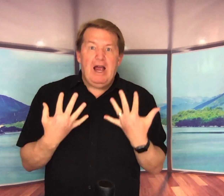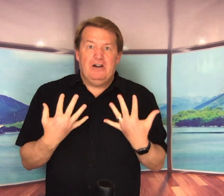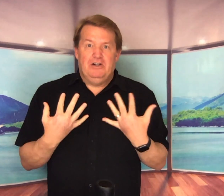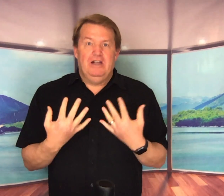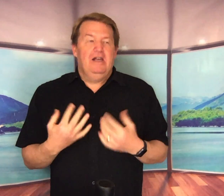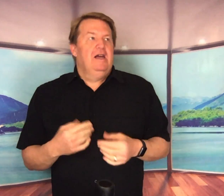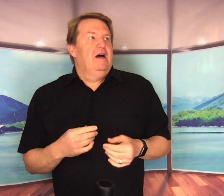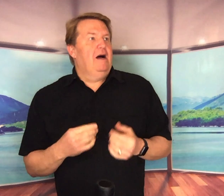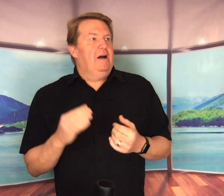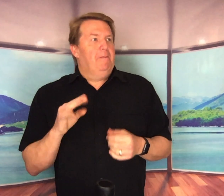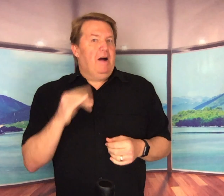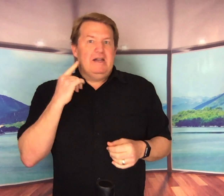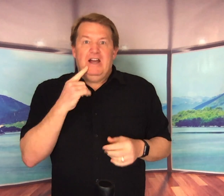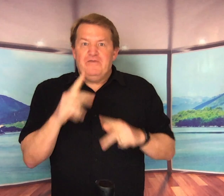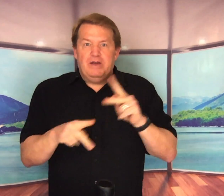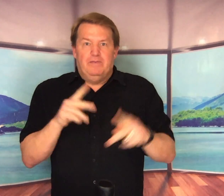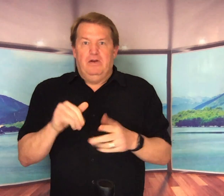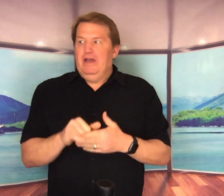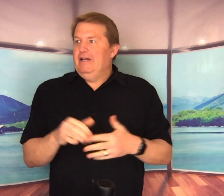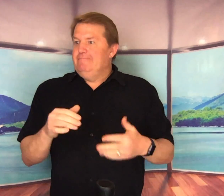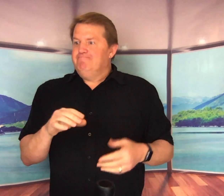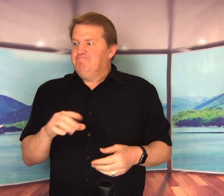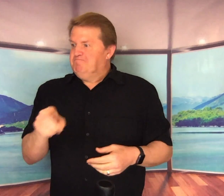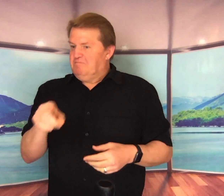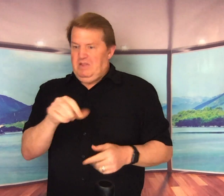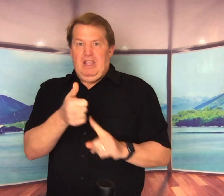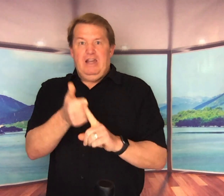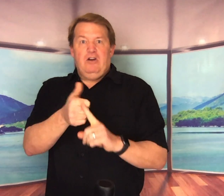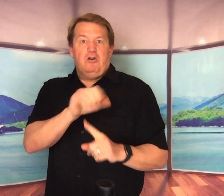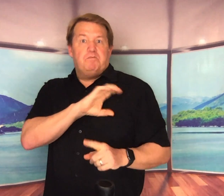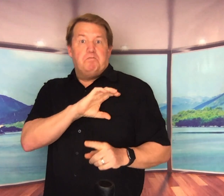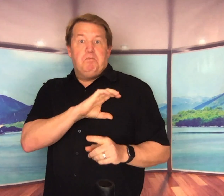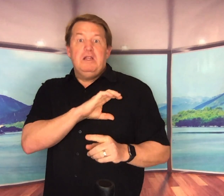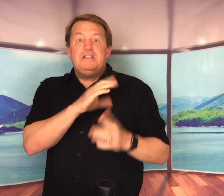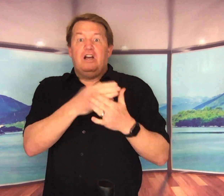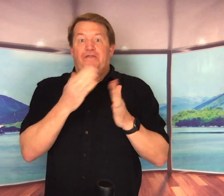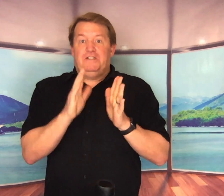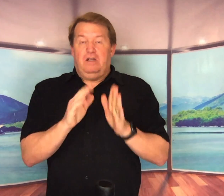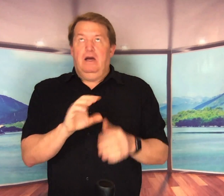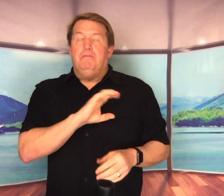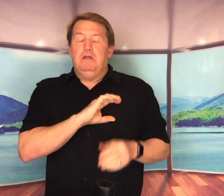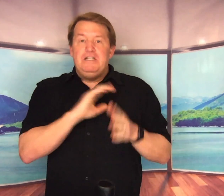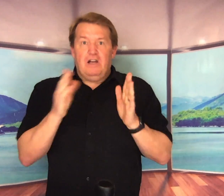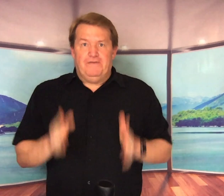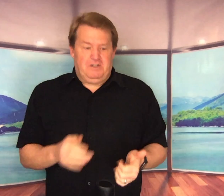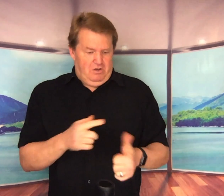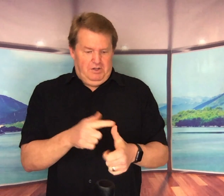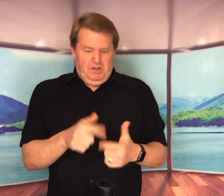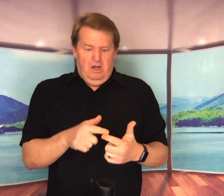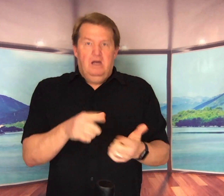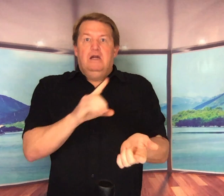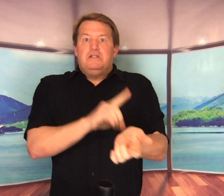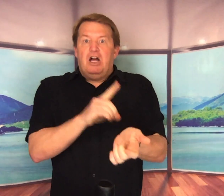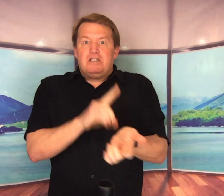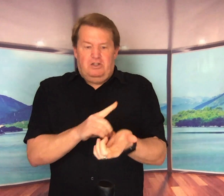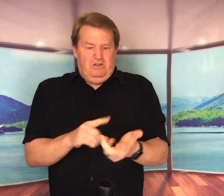inspired by deaf people that they are police officers,